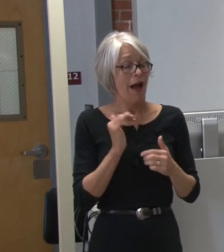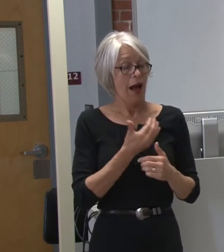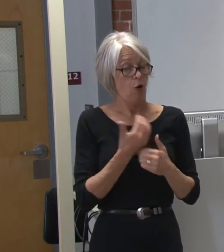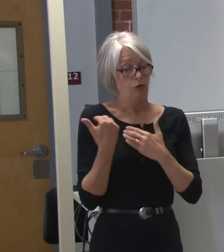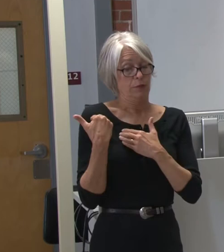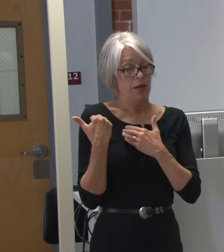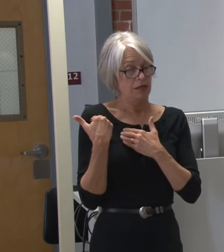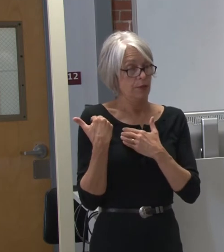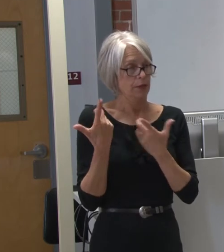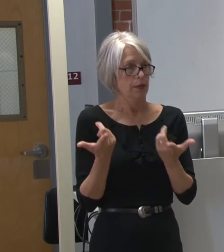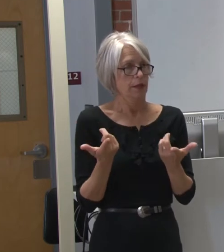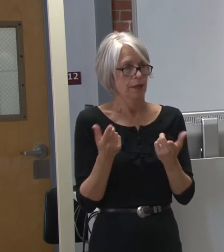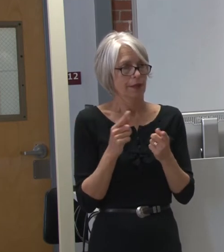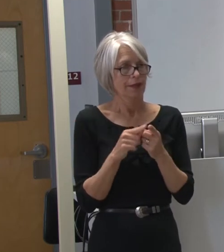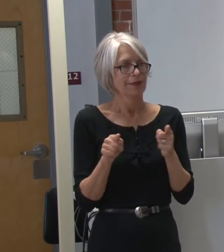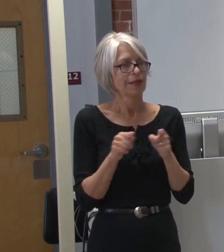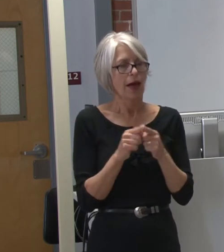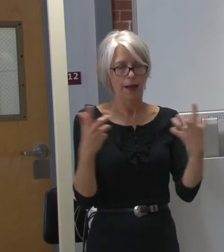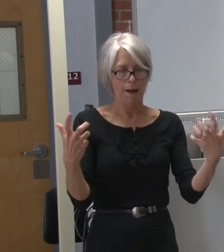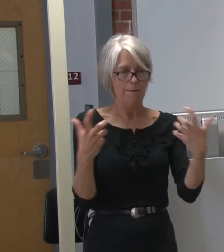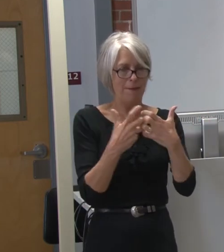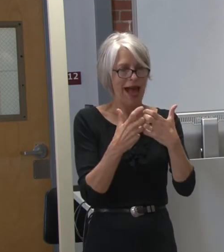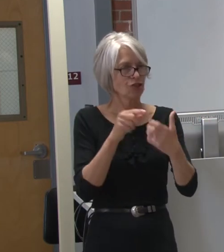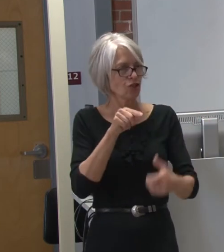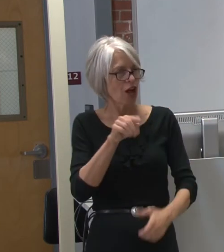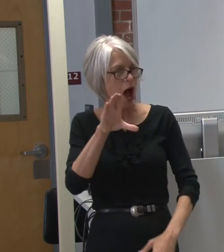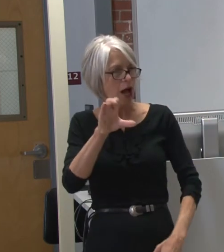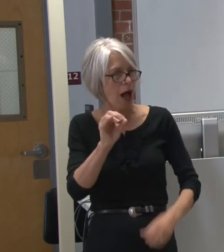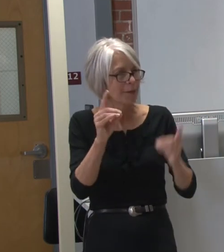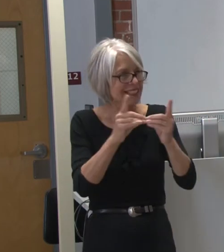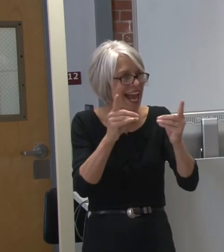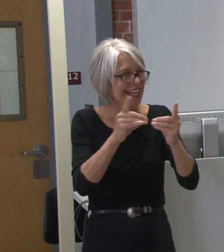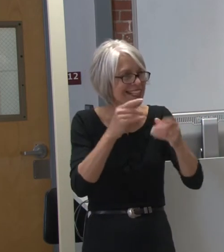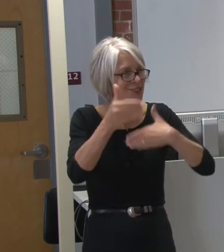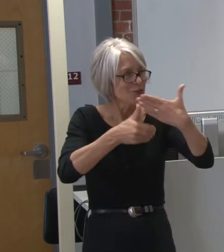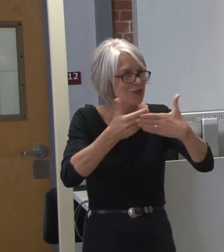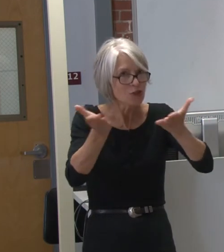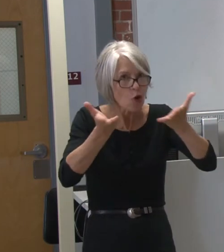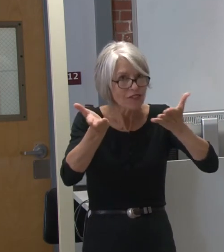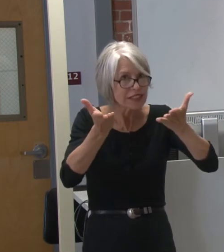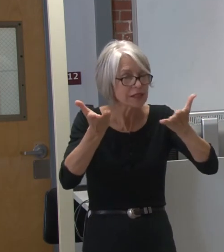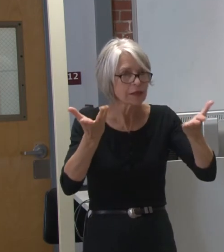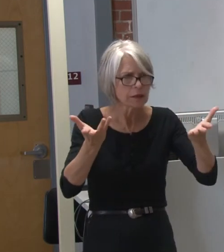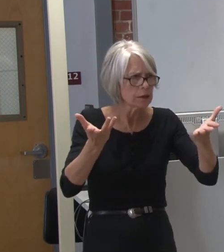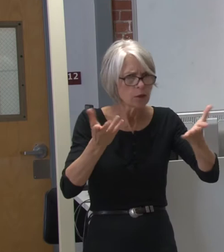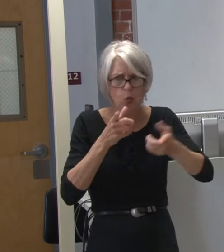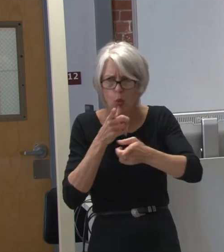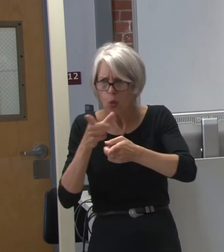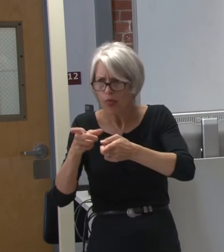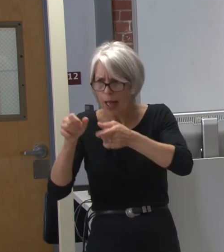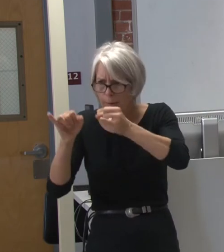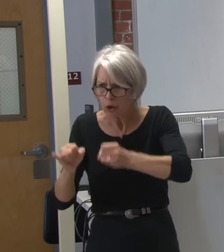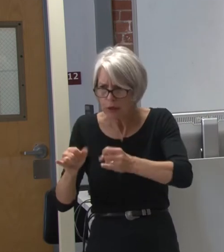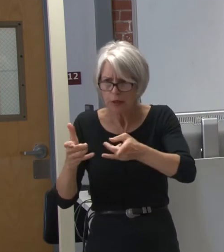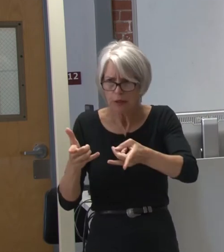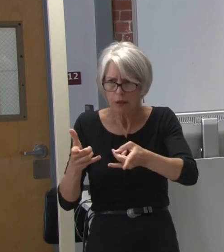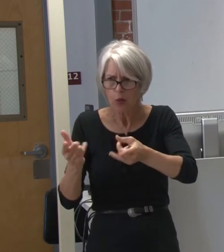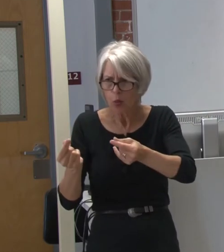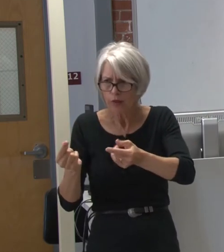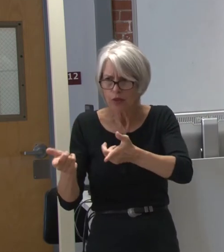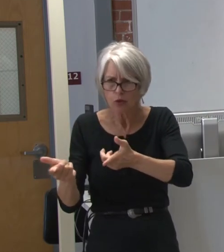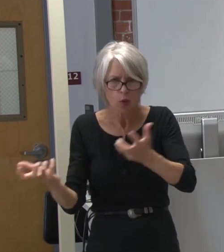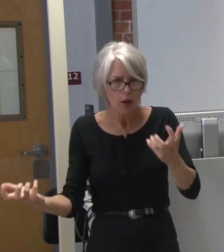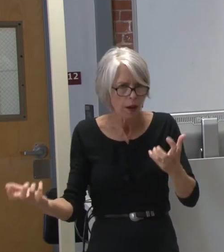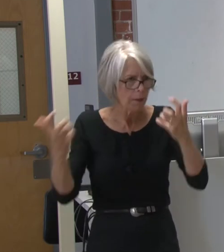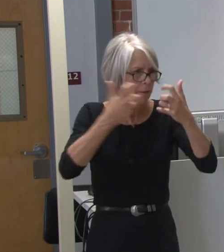labor. It's like match.com. You know, we're trying to match that individual, who they are, what they can do, with